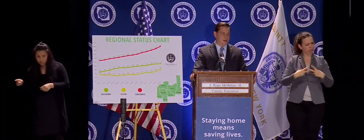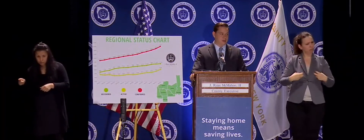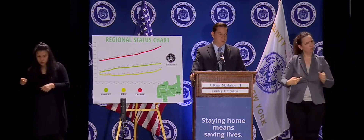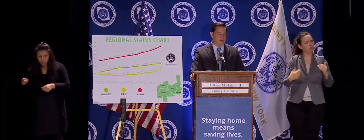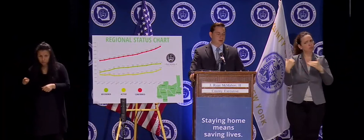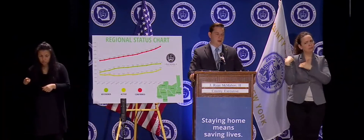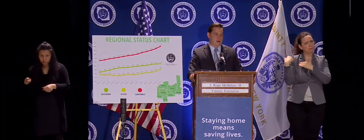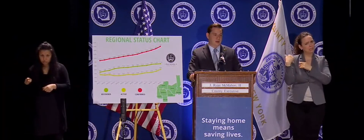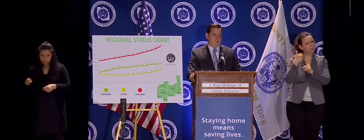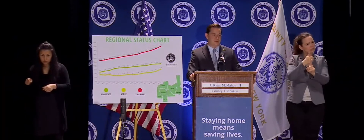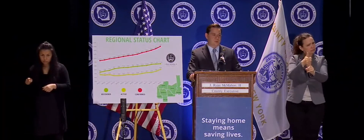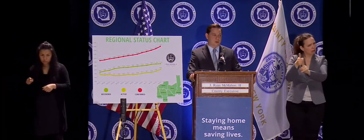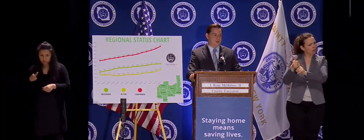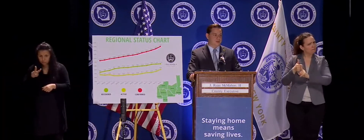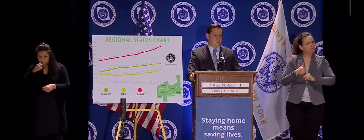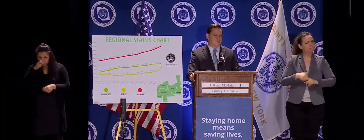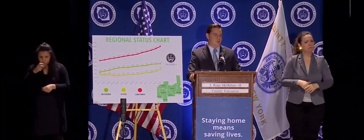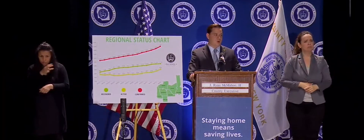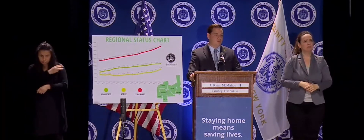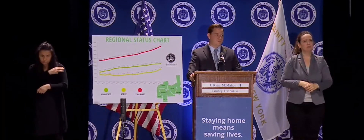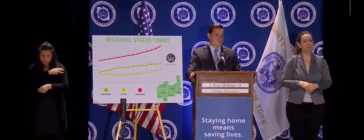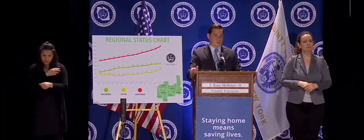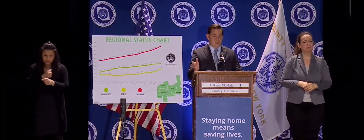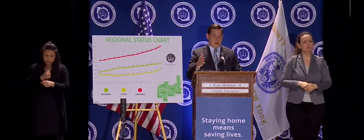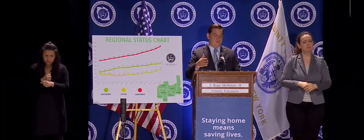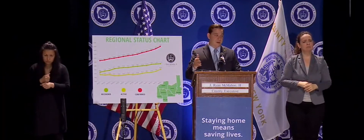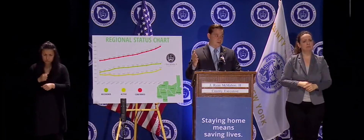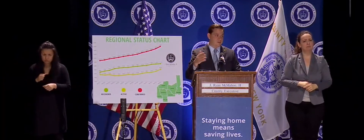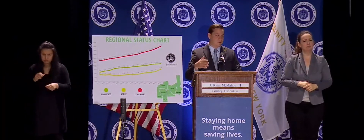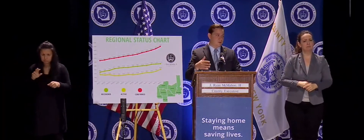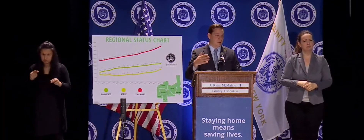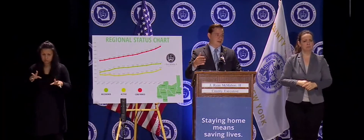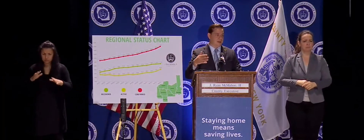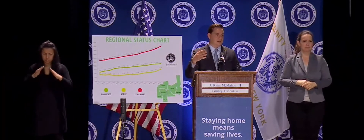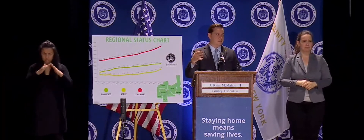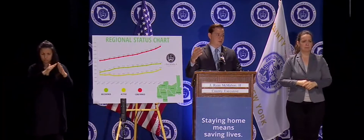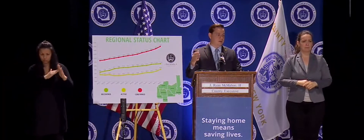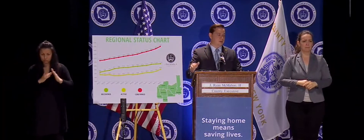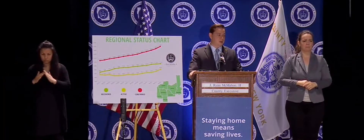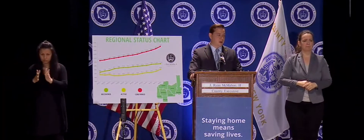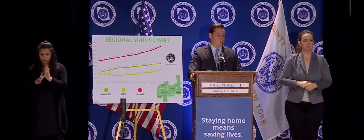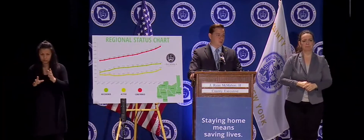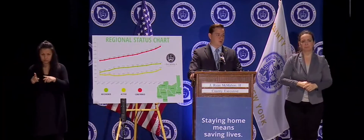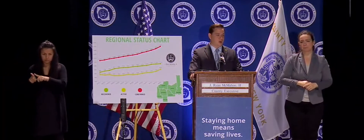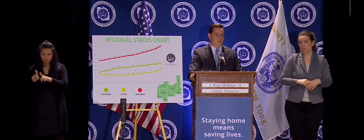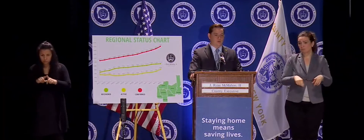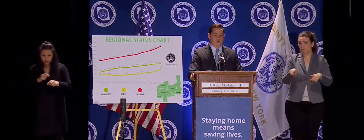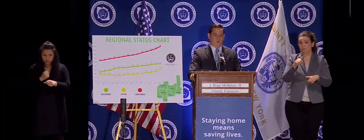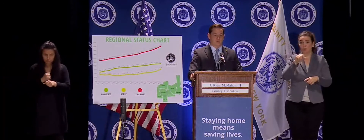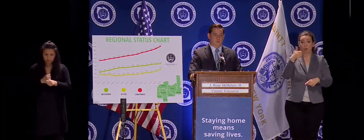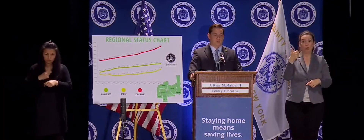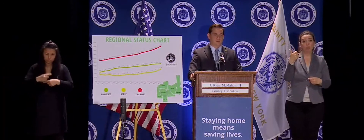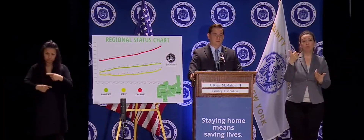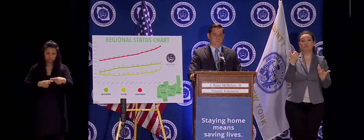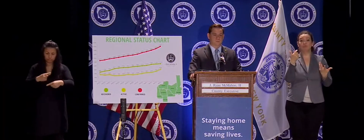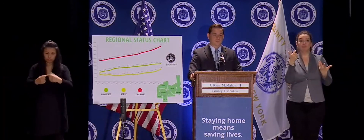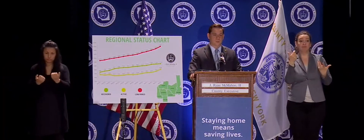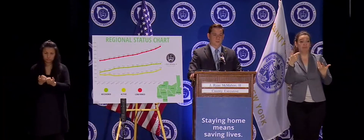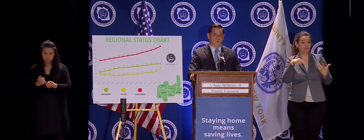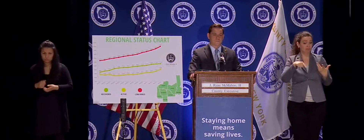every day? Can people get things done from home? They have been. Why can't that be protocol moving forward as